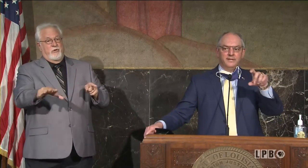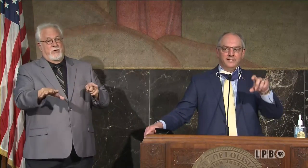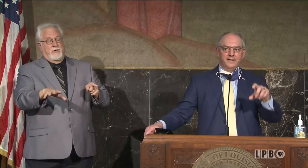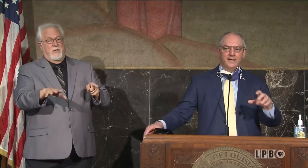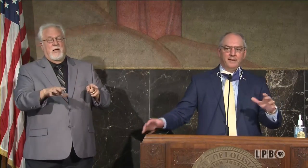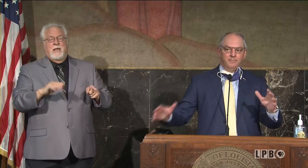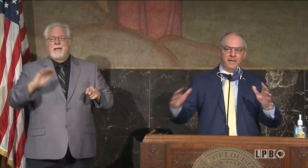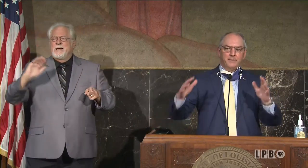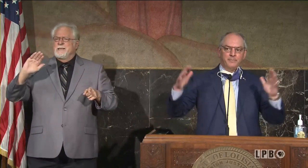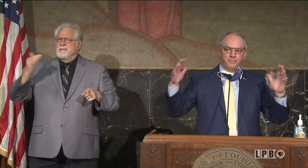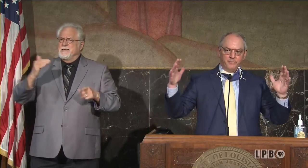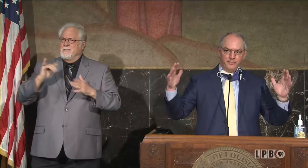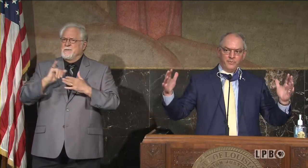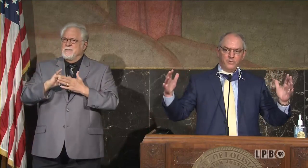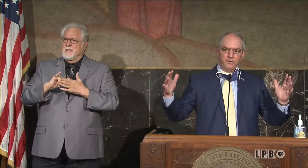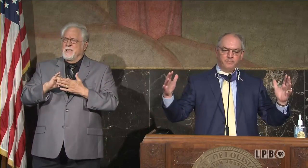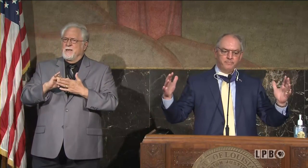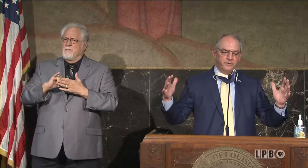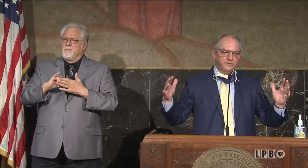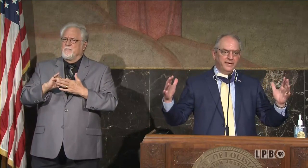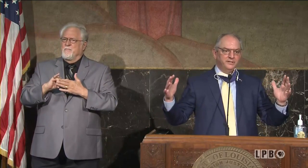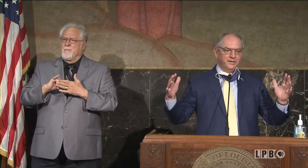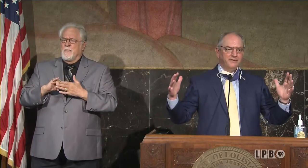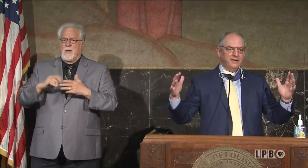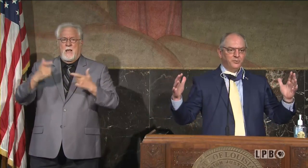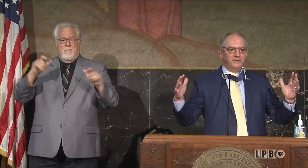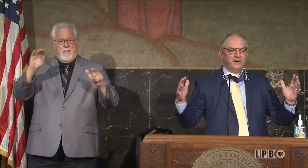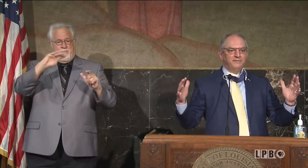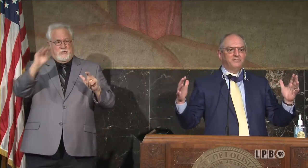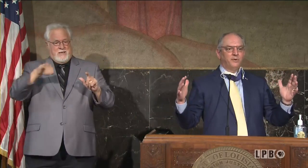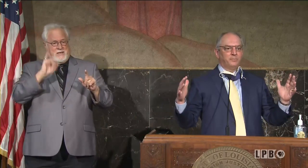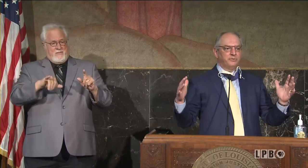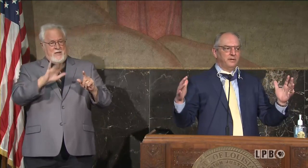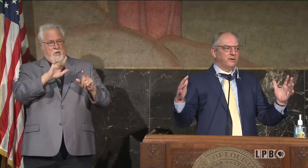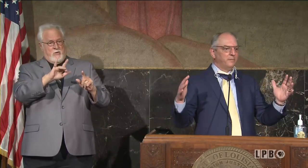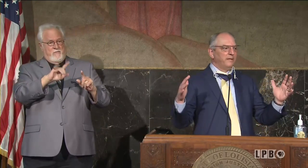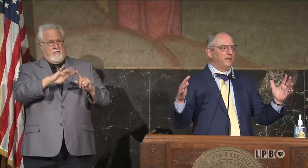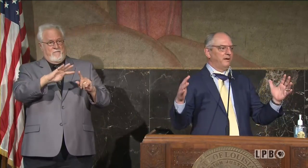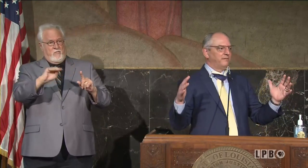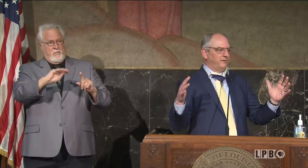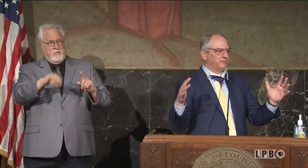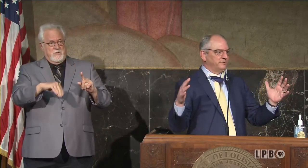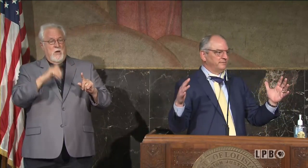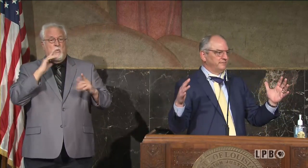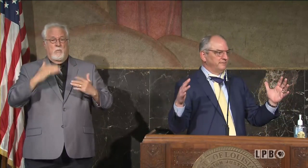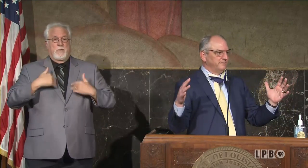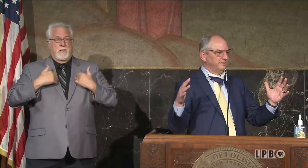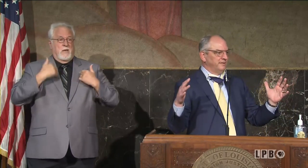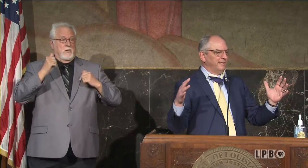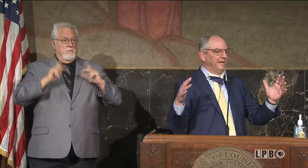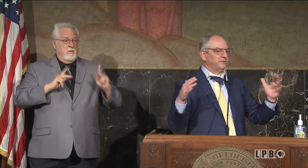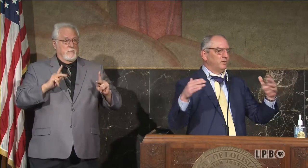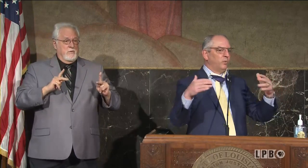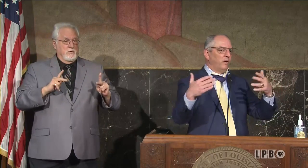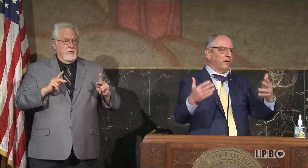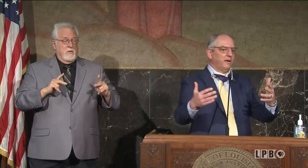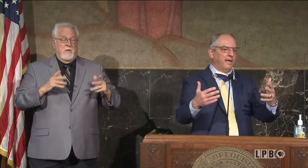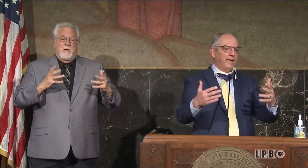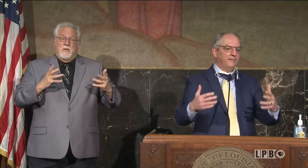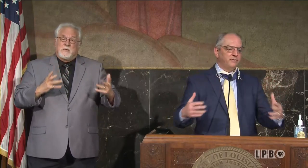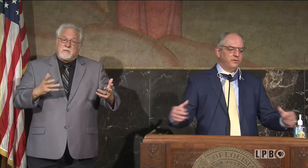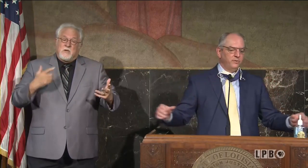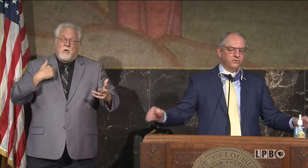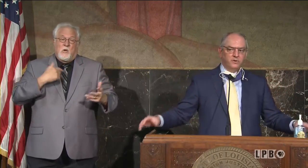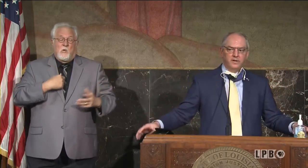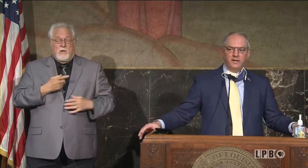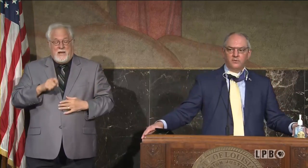appears that a big percentage of that 25 to 40% are going to be the younger folks. And so we are going to